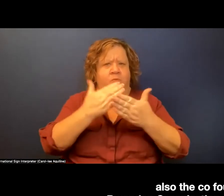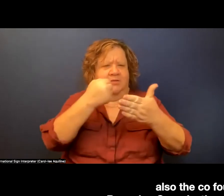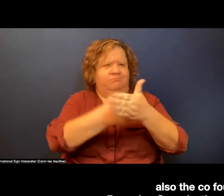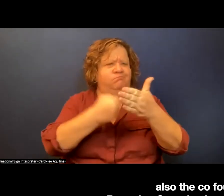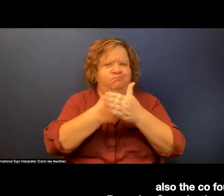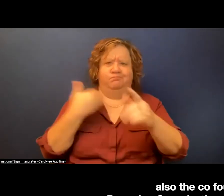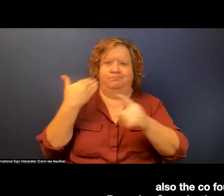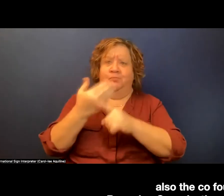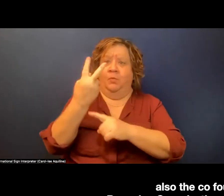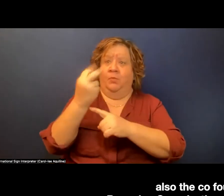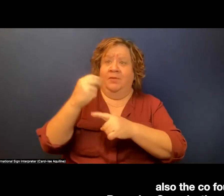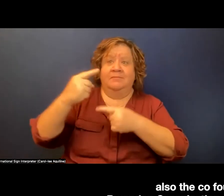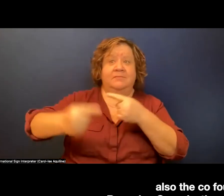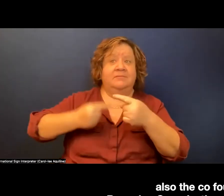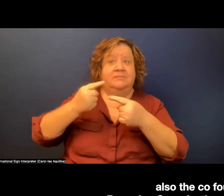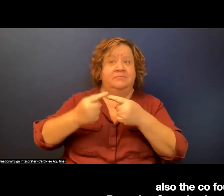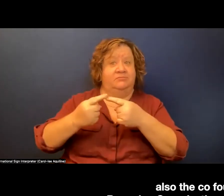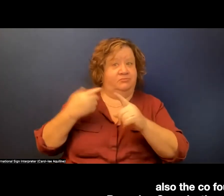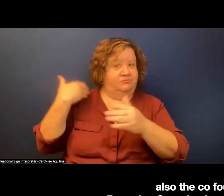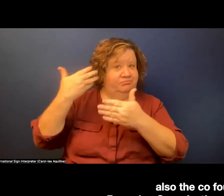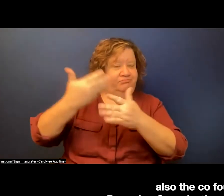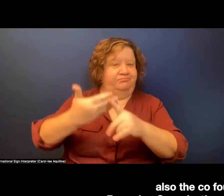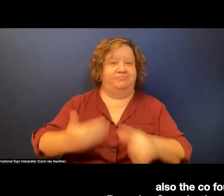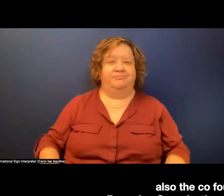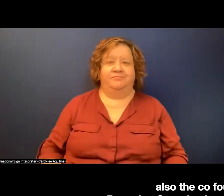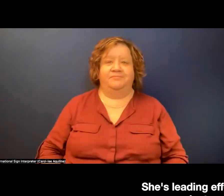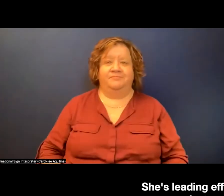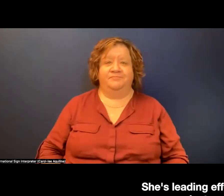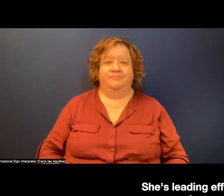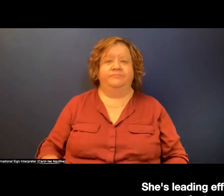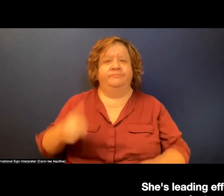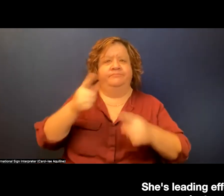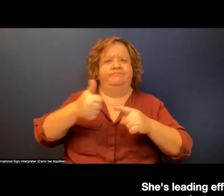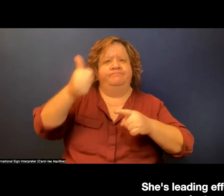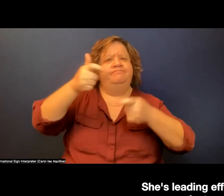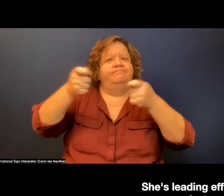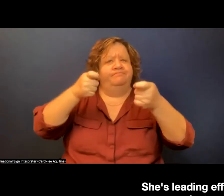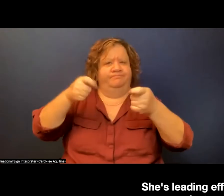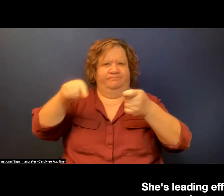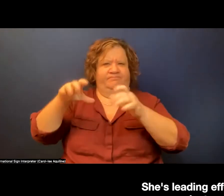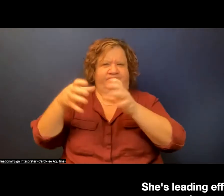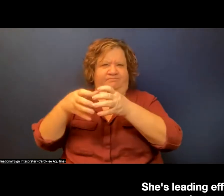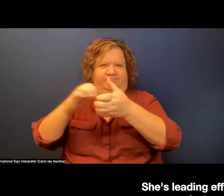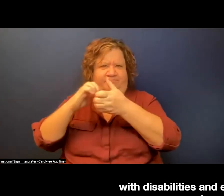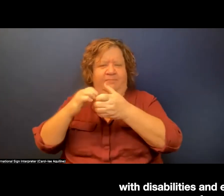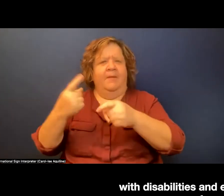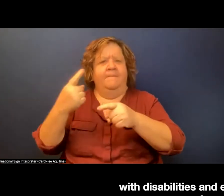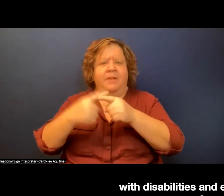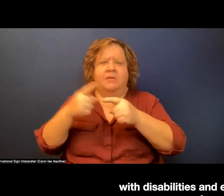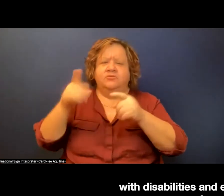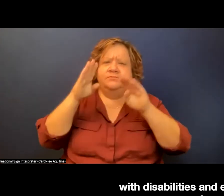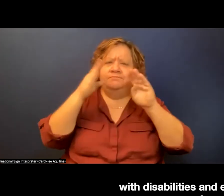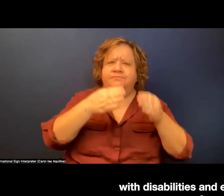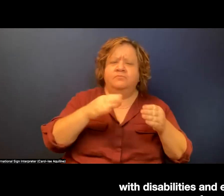the executive director, she's also the co-founder of UNABU, the Rwandan Organization of Women with Disabilities, where she's leading efforts to end violence against women and